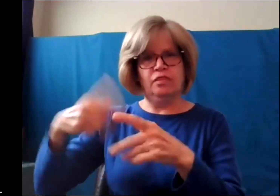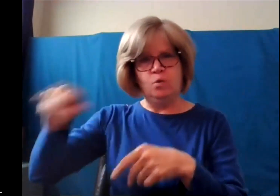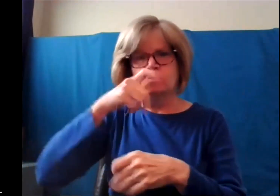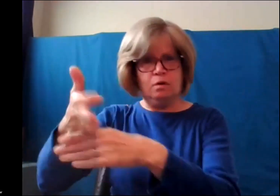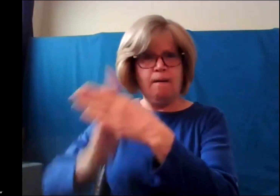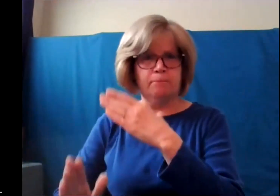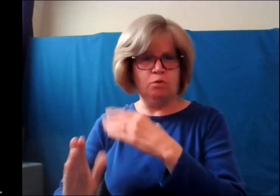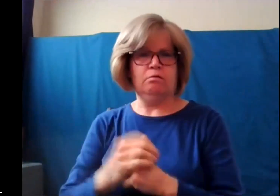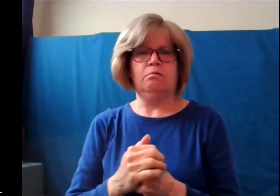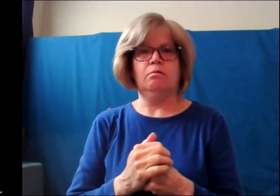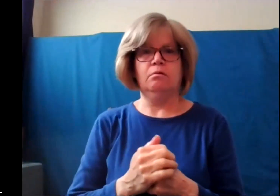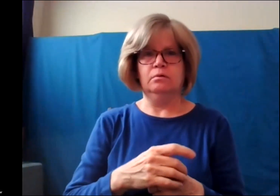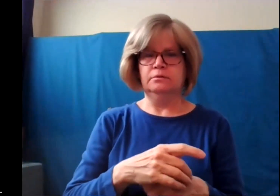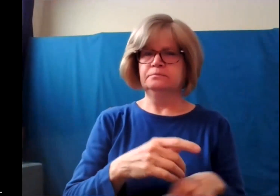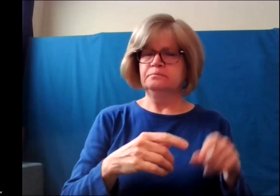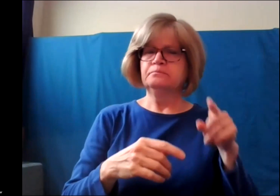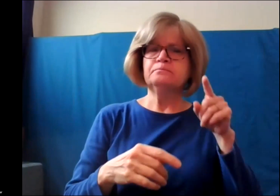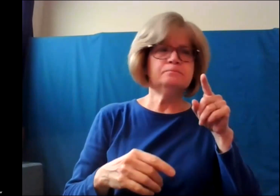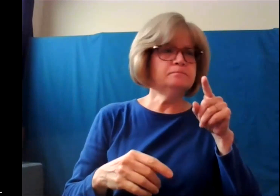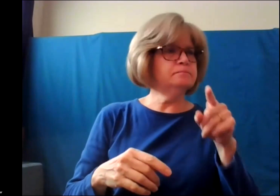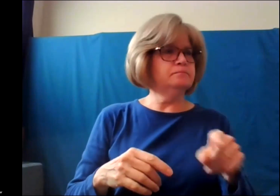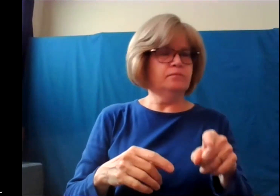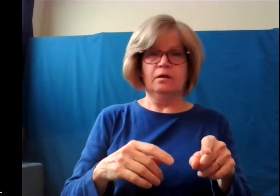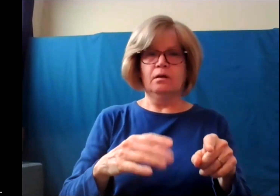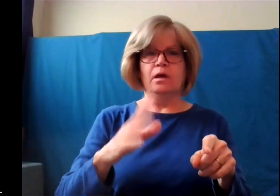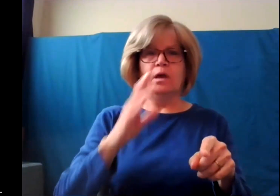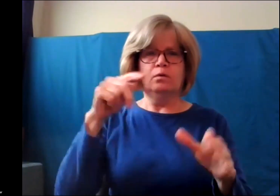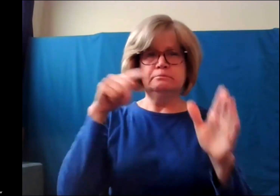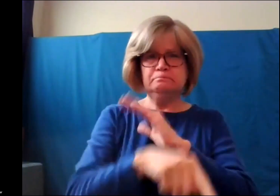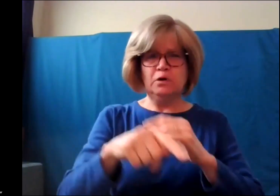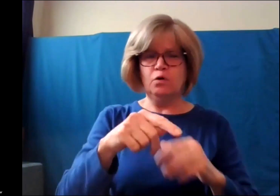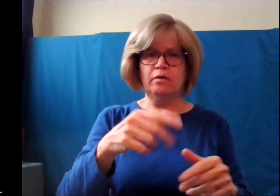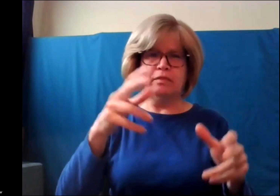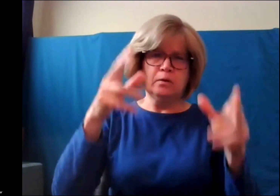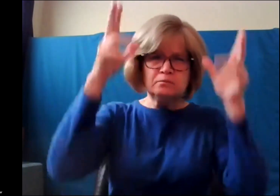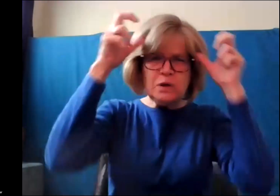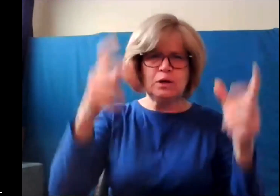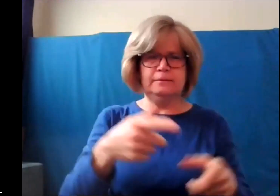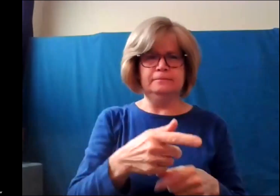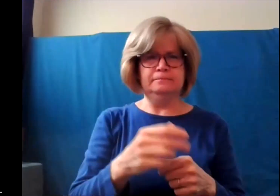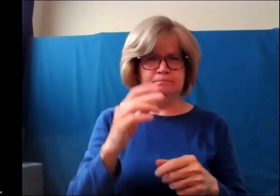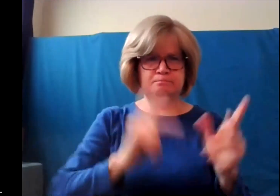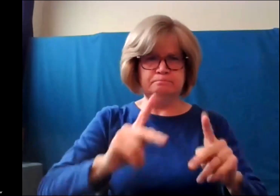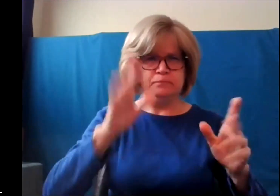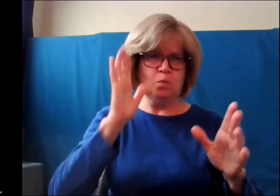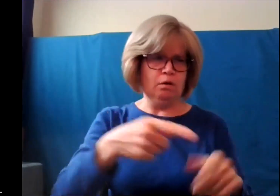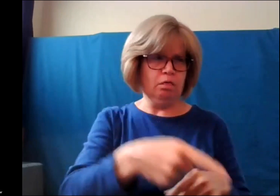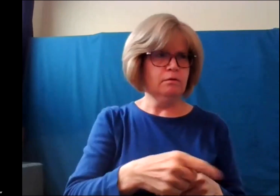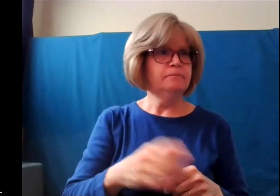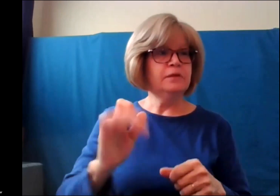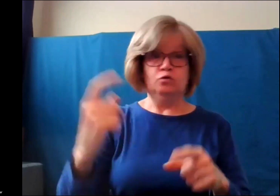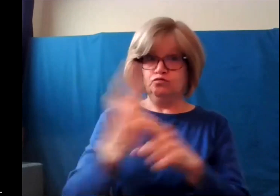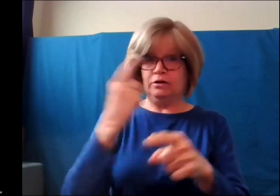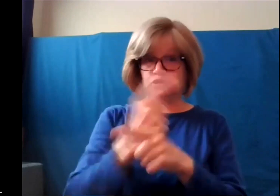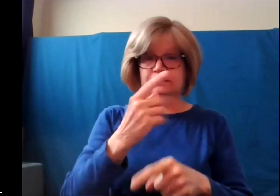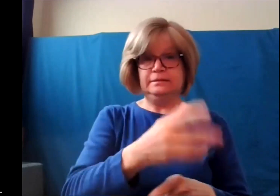earth. He shall strike the earth with the rod of his mouth, and with the breath of his lips he shall kill the wicked.